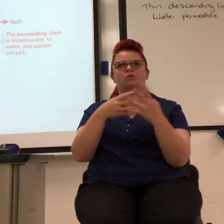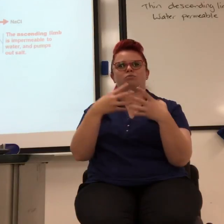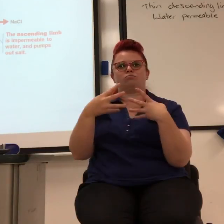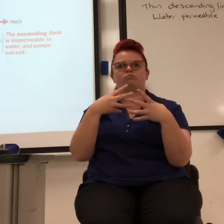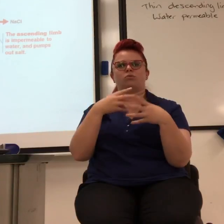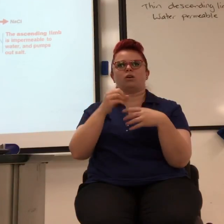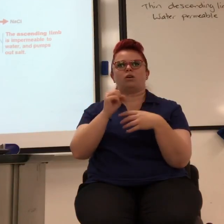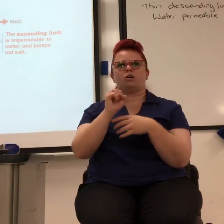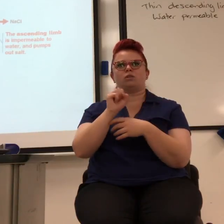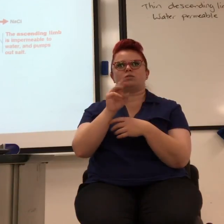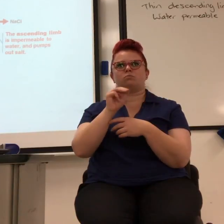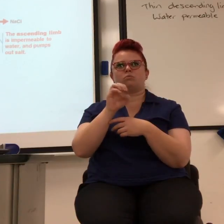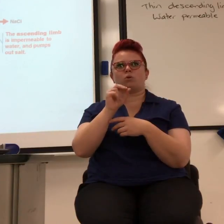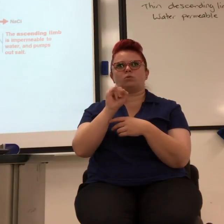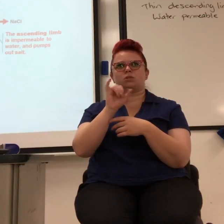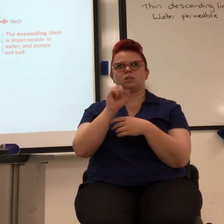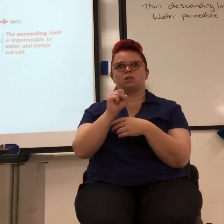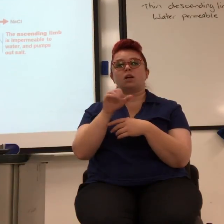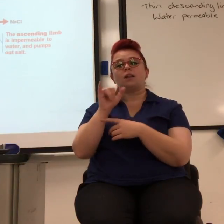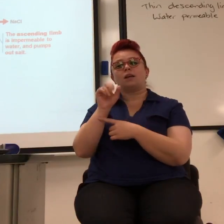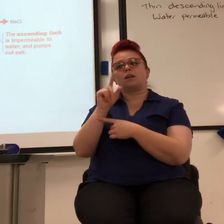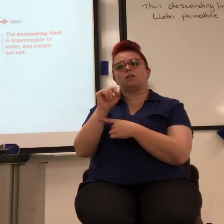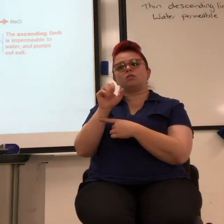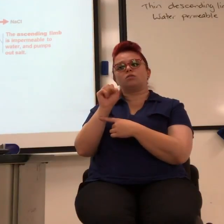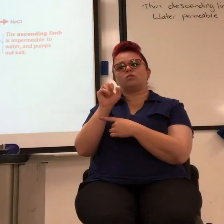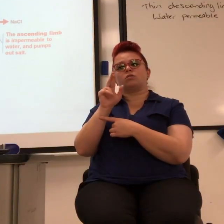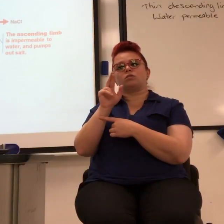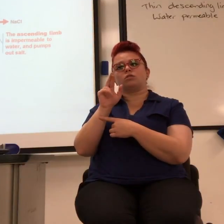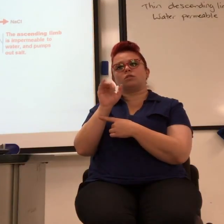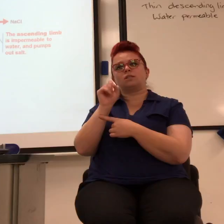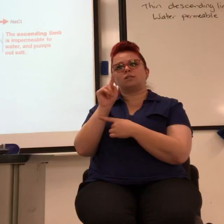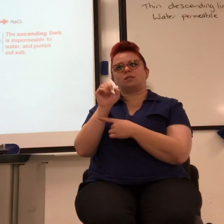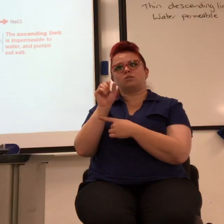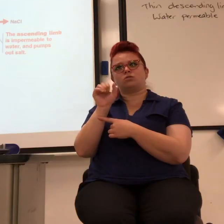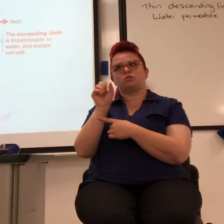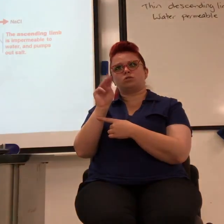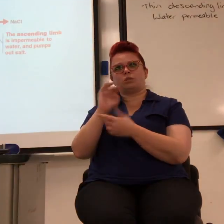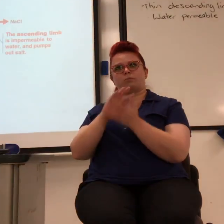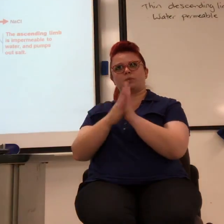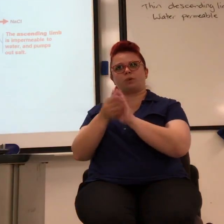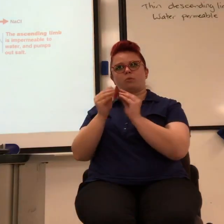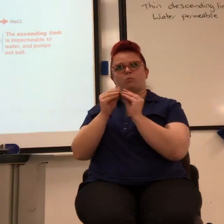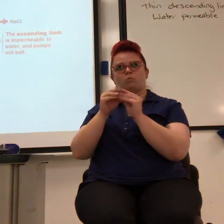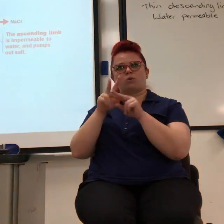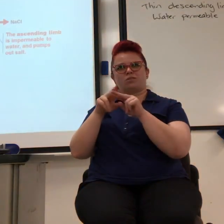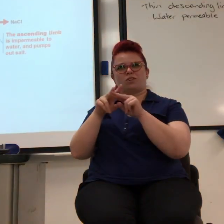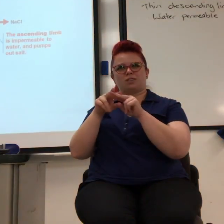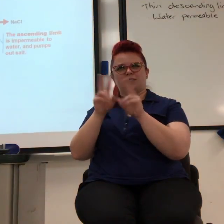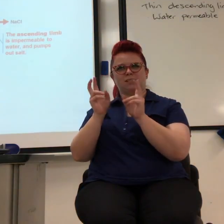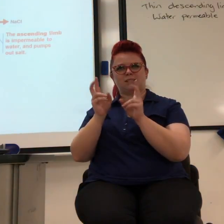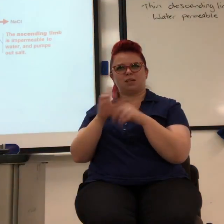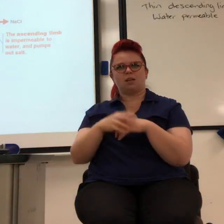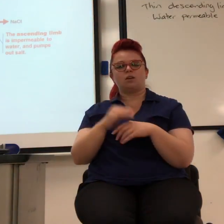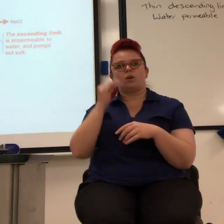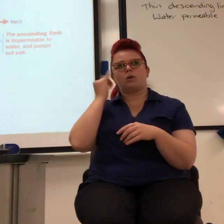It's getting more salty. So if this is